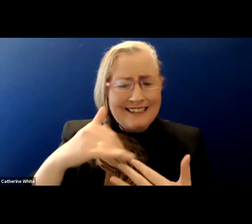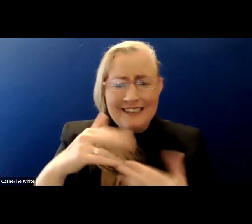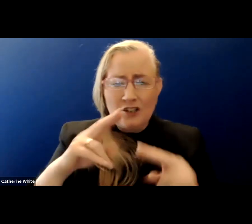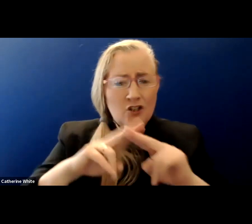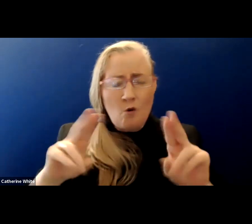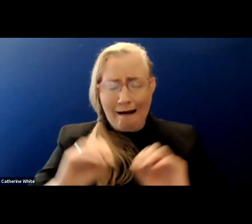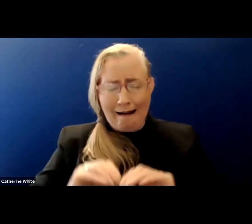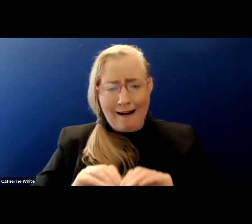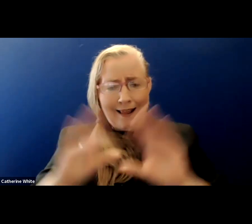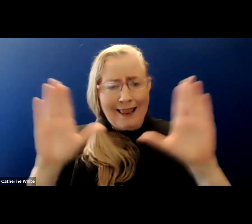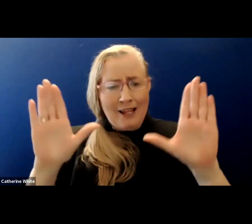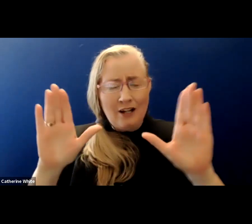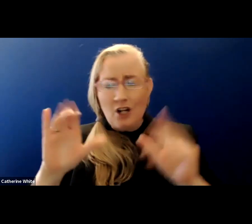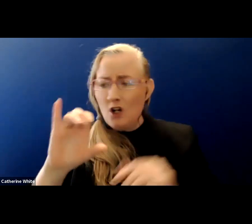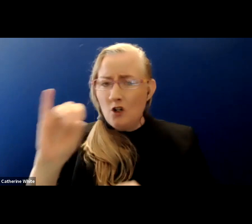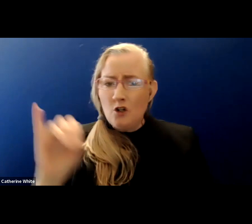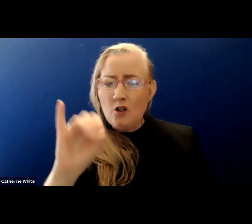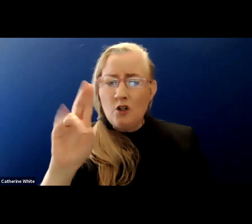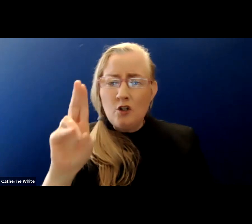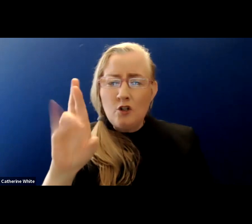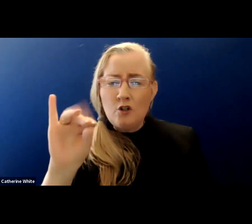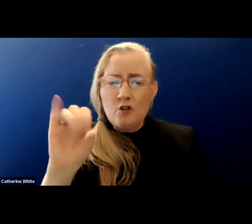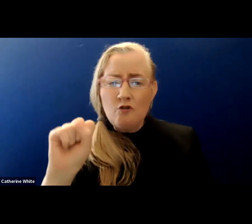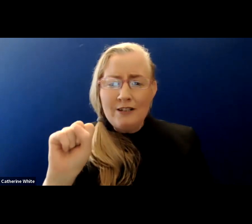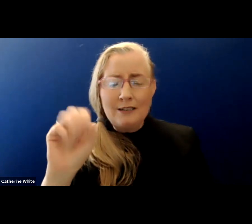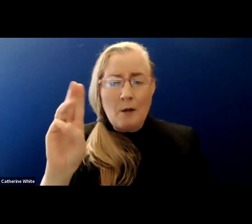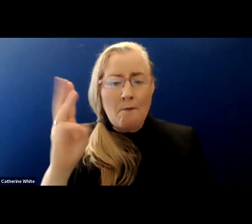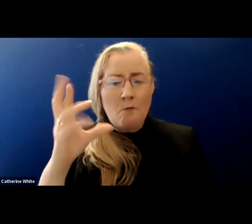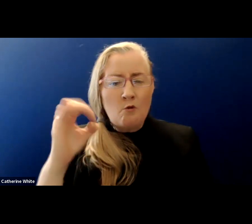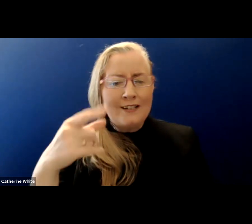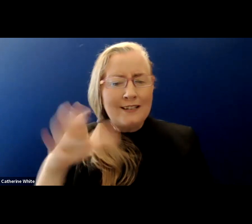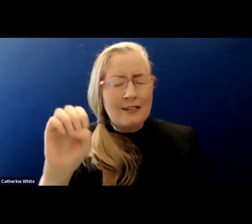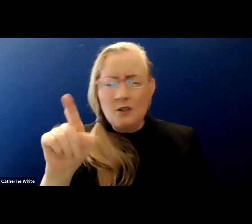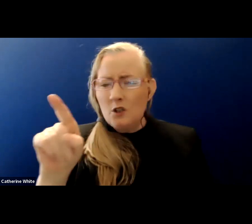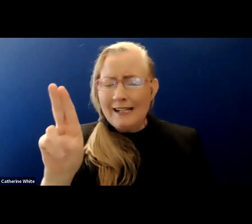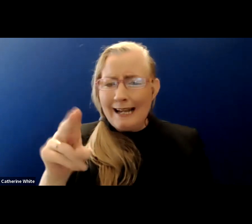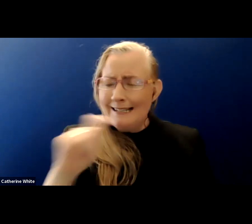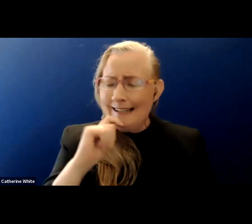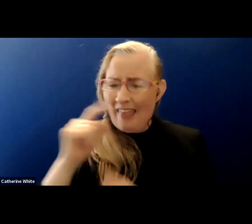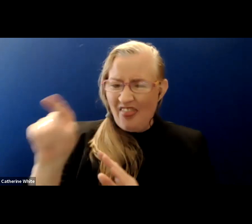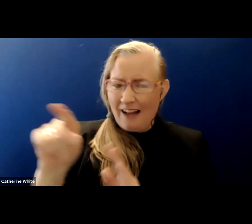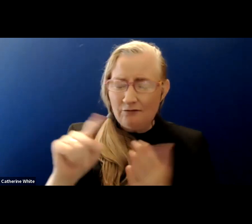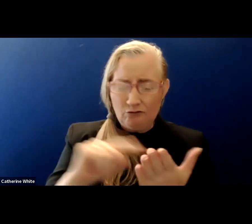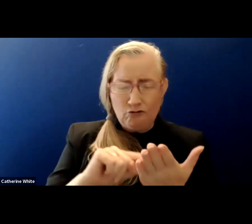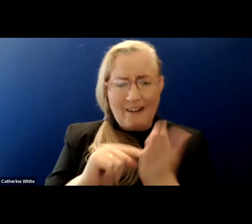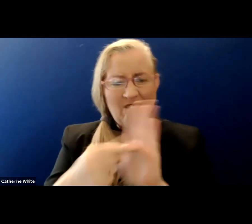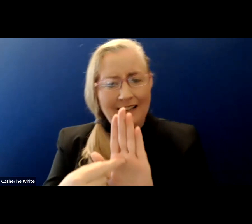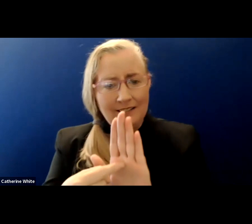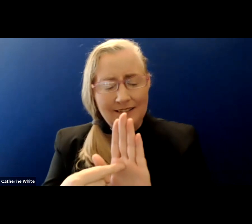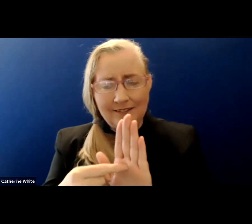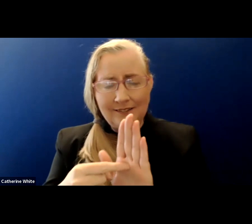coherent jurisprudence that you can say reflects the view of the